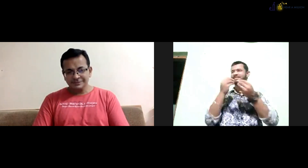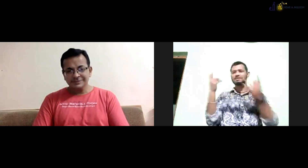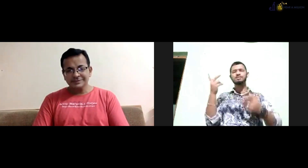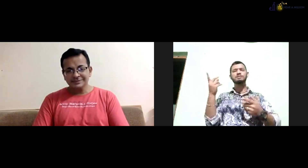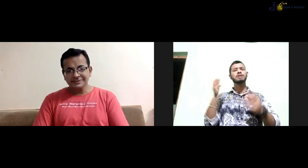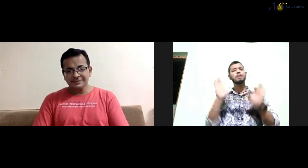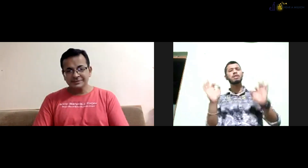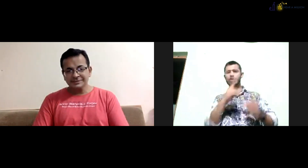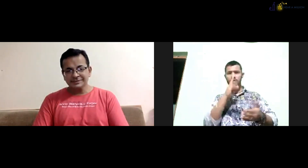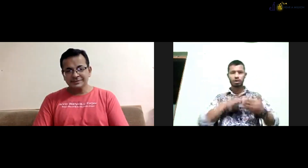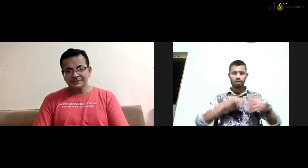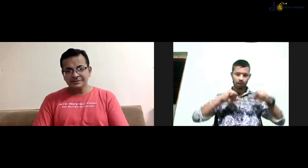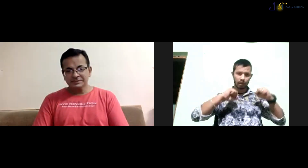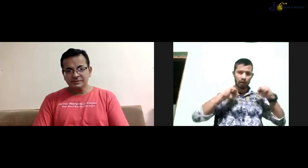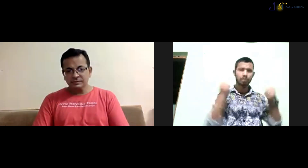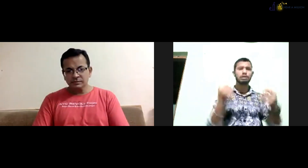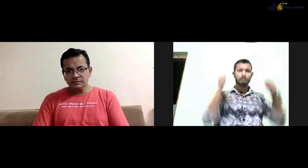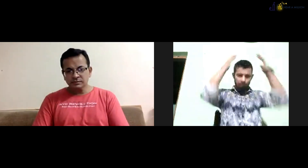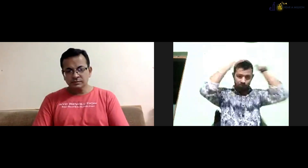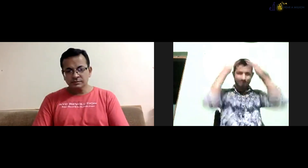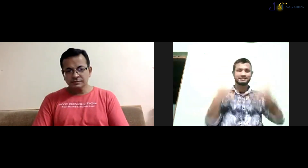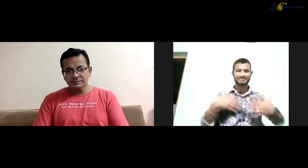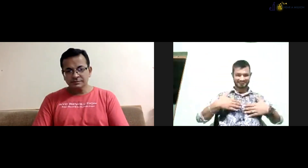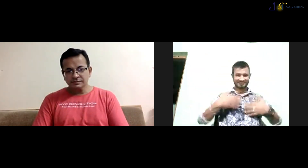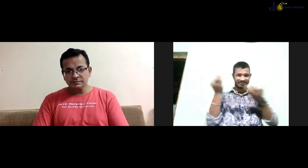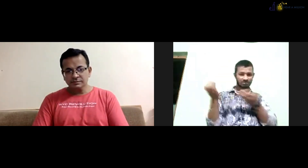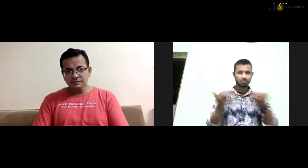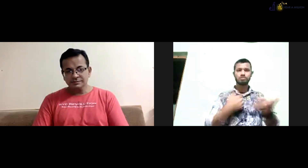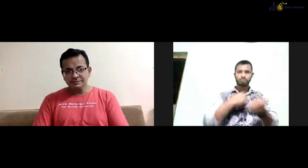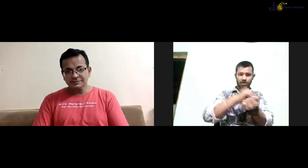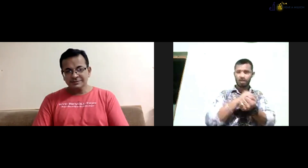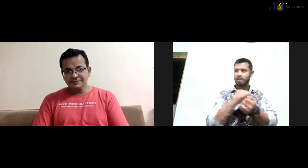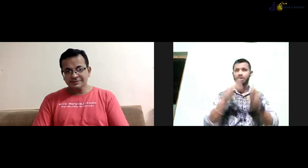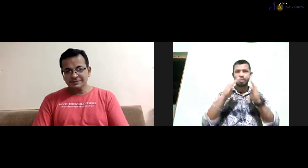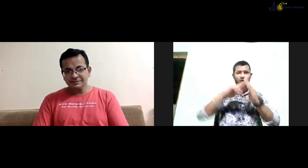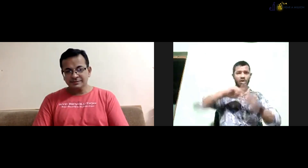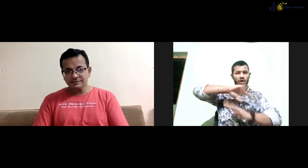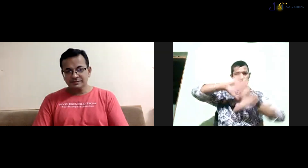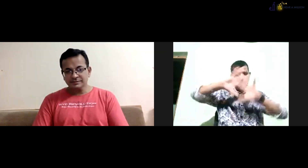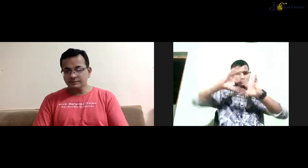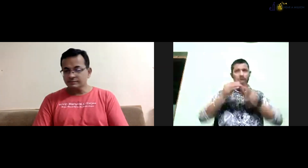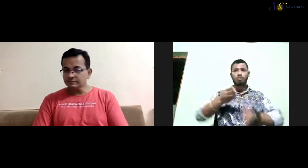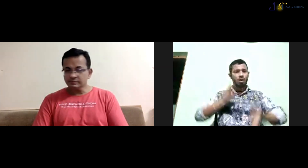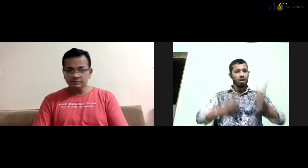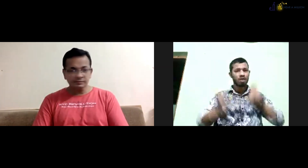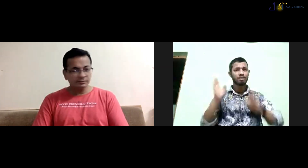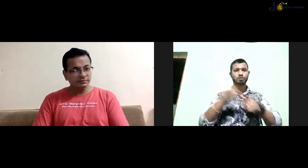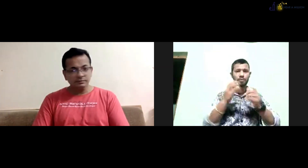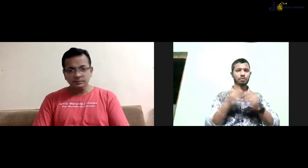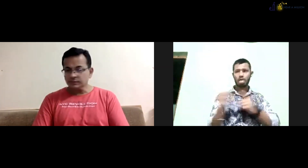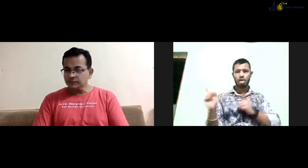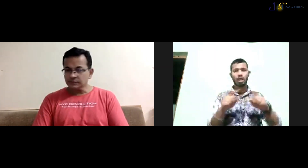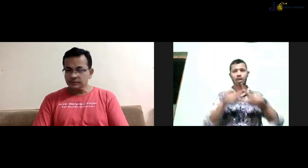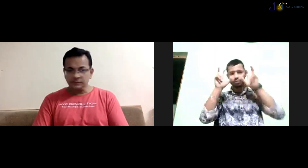hard. There are a lot of people, they would say that, yeah, you are doing hard work, but she would be taking me all